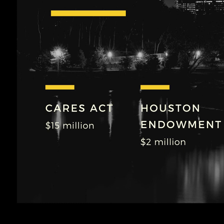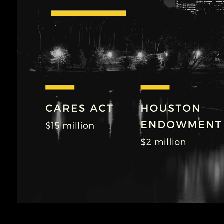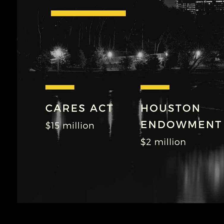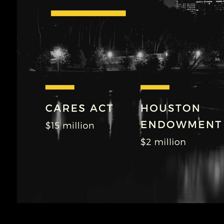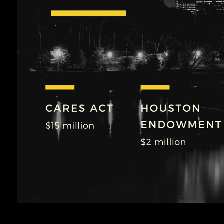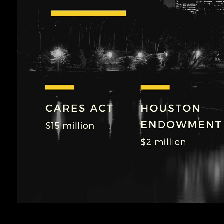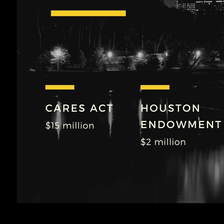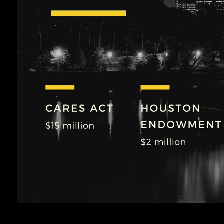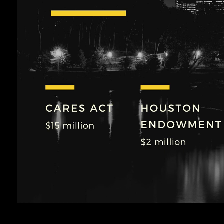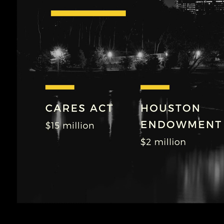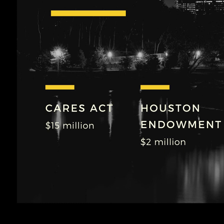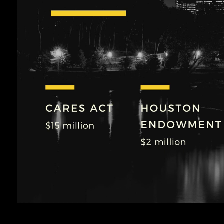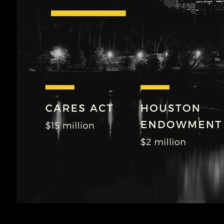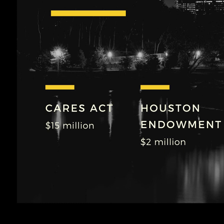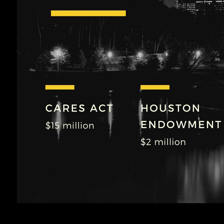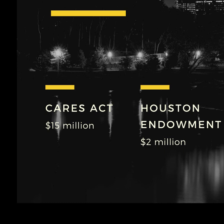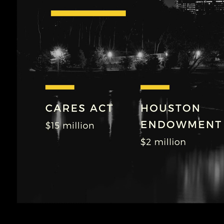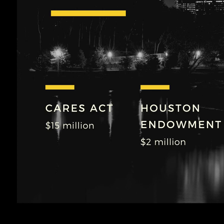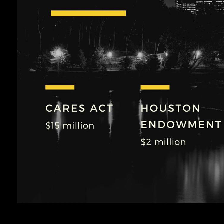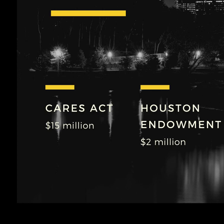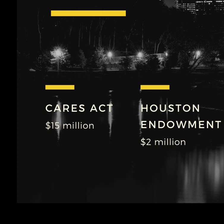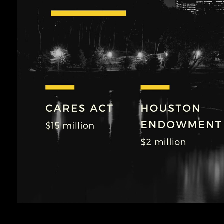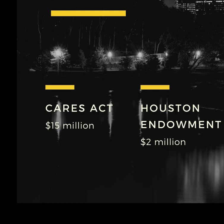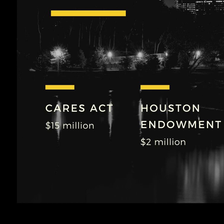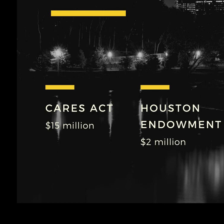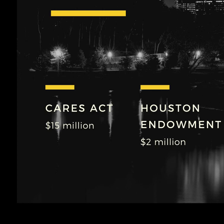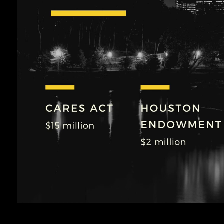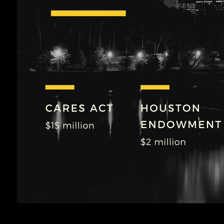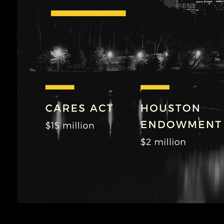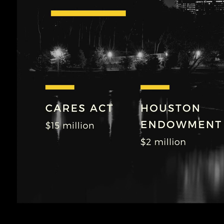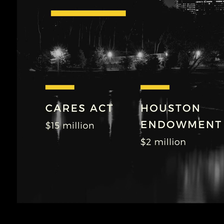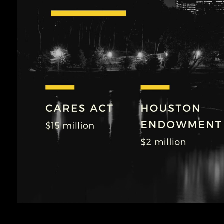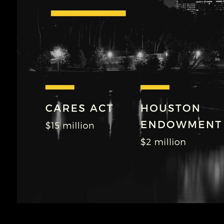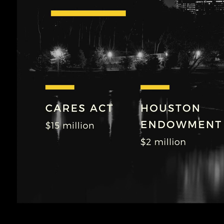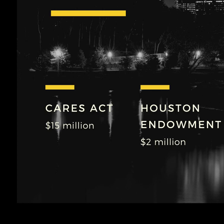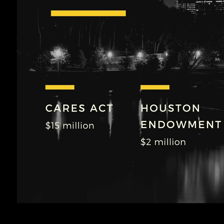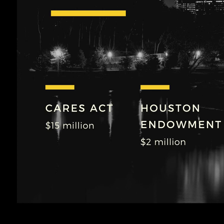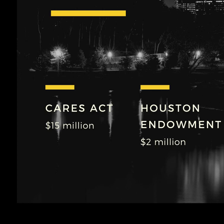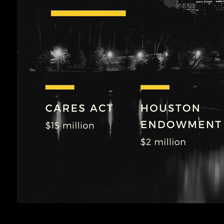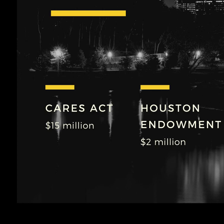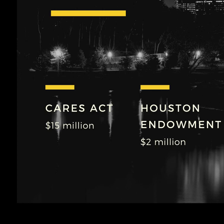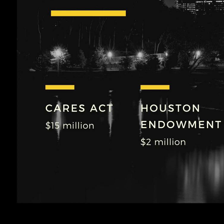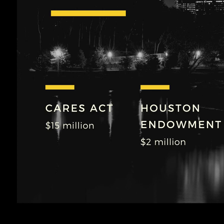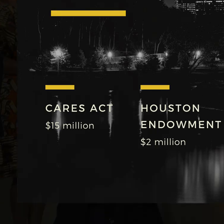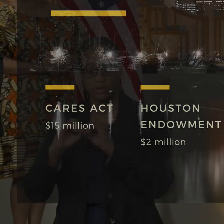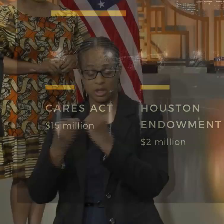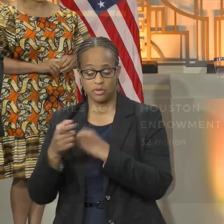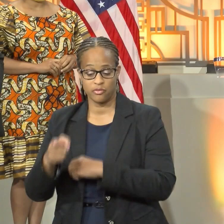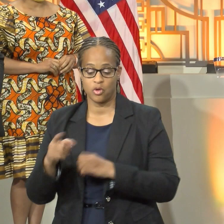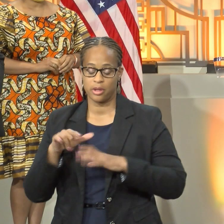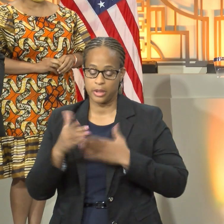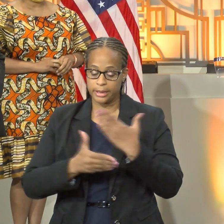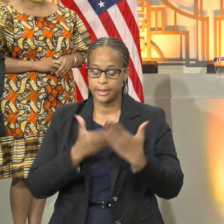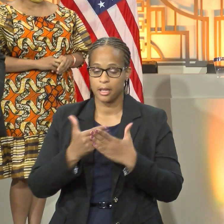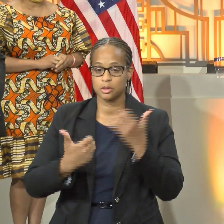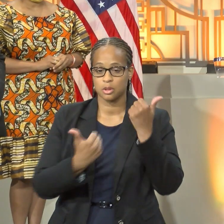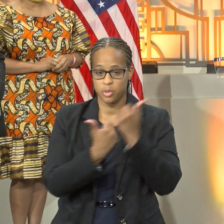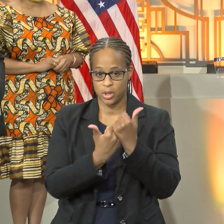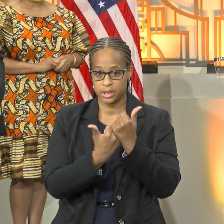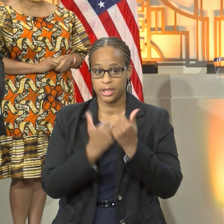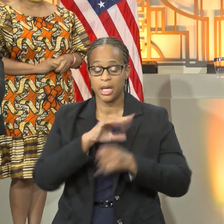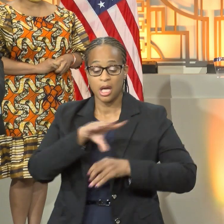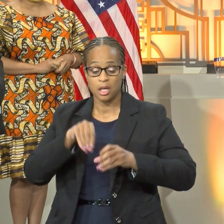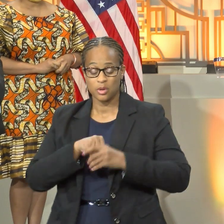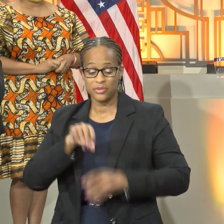Houston Endowment, the Greater Houston COVID-19 Recovery Fund, and the Kinder Foundation for their generous support. Included